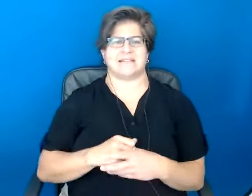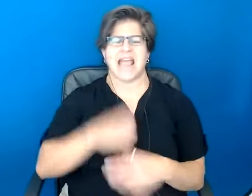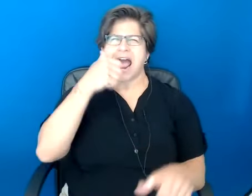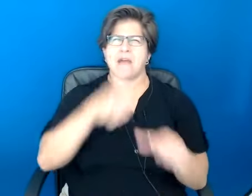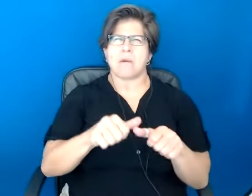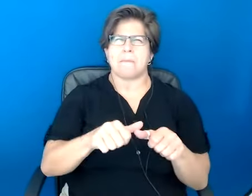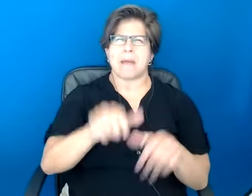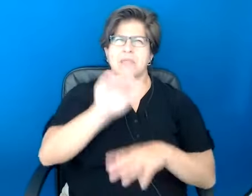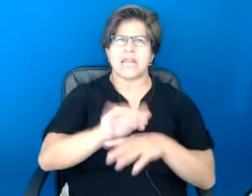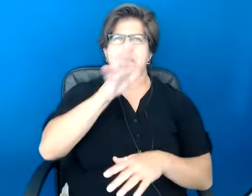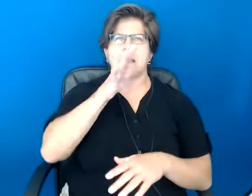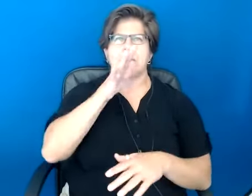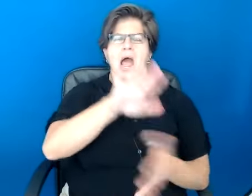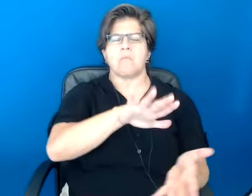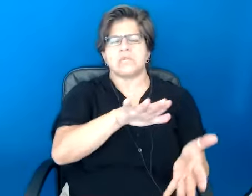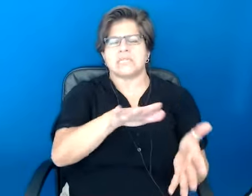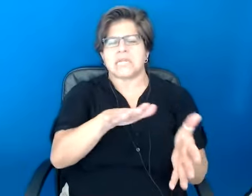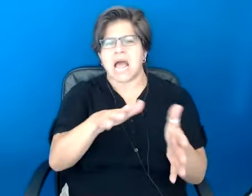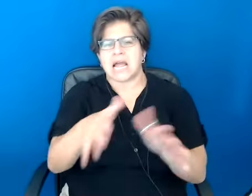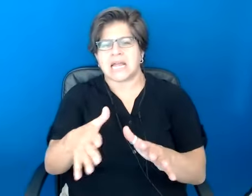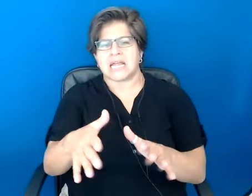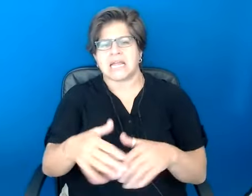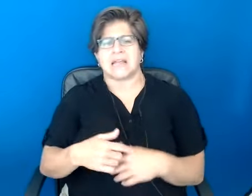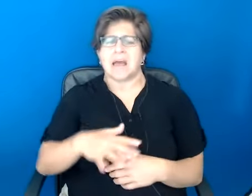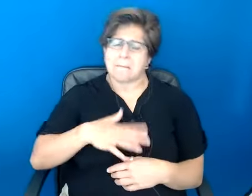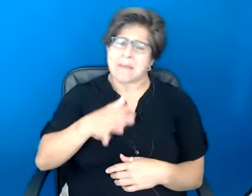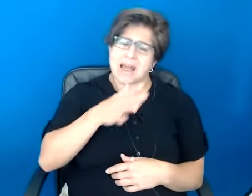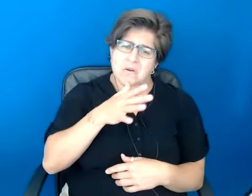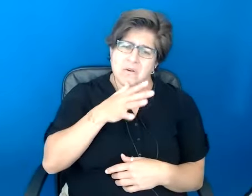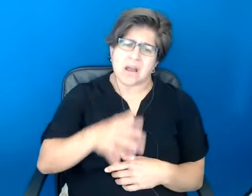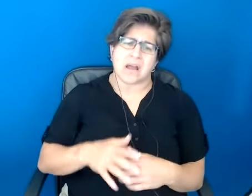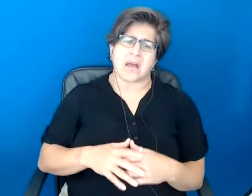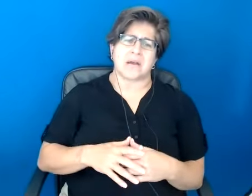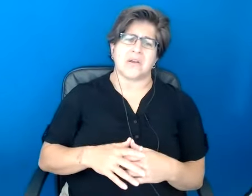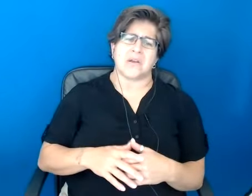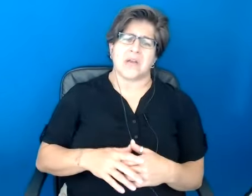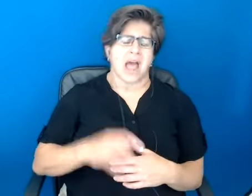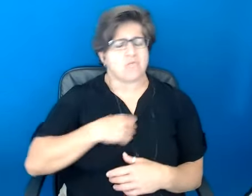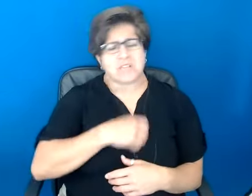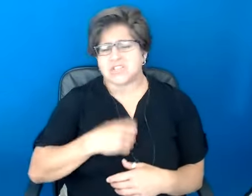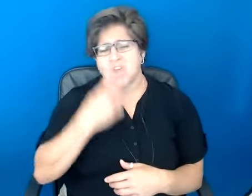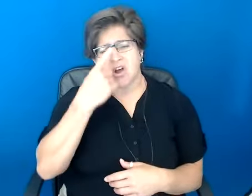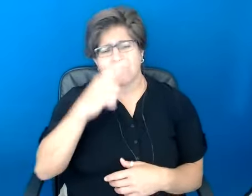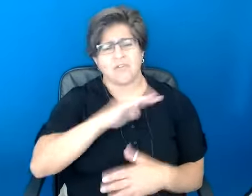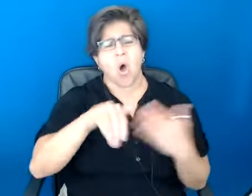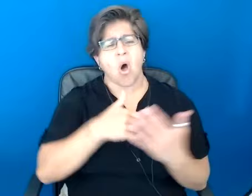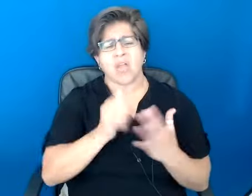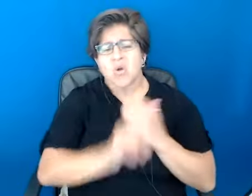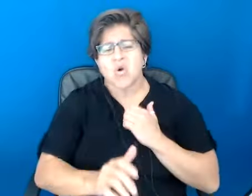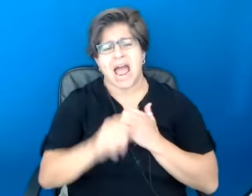More than I could ever ask for. And they've been absolutely wonderful for me. Dating down women at 8 months of the night she was going